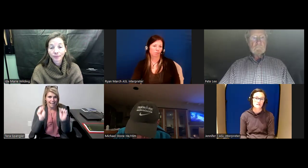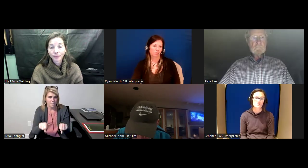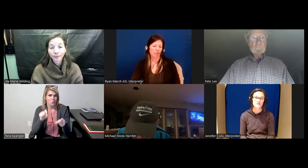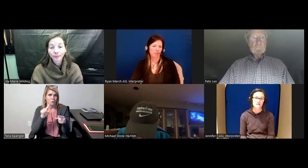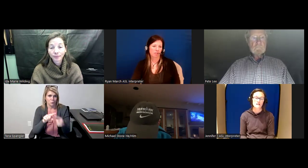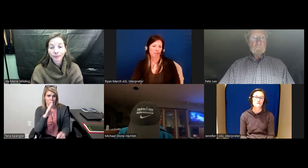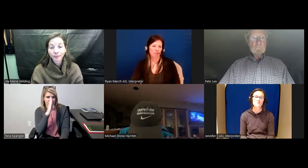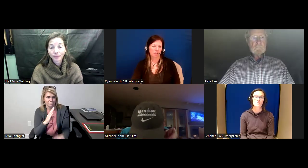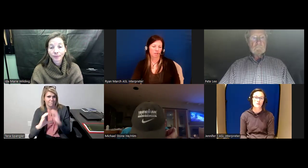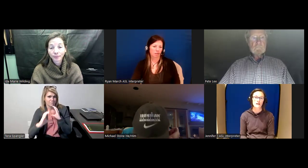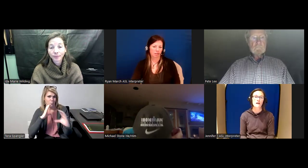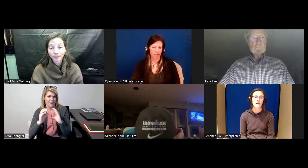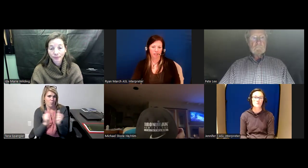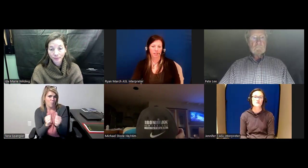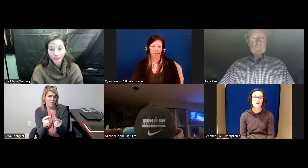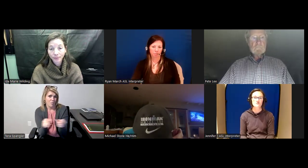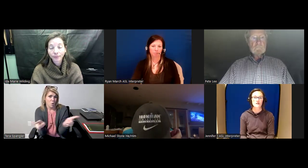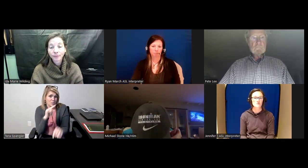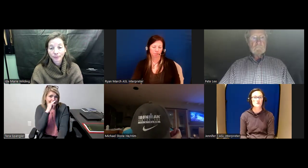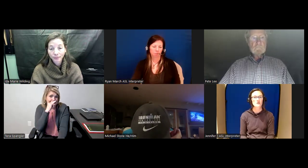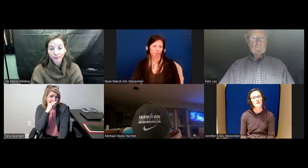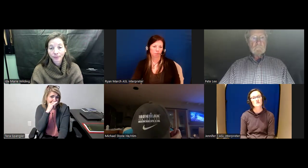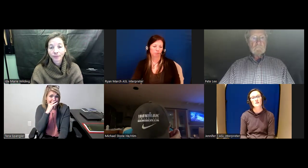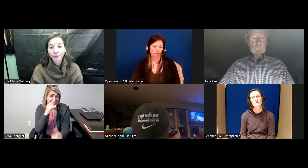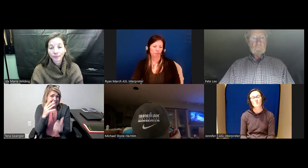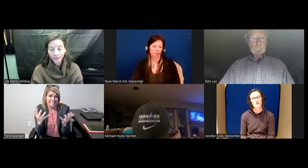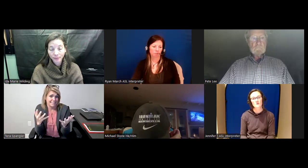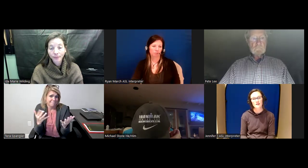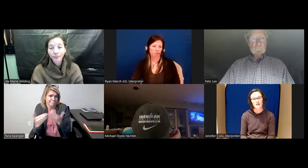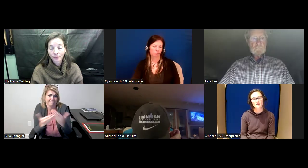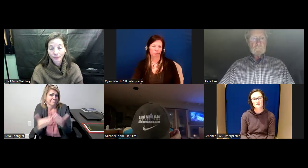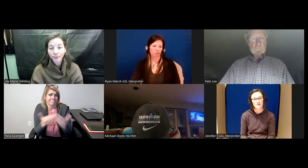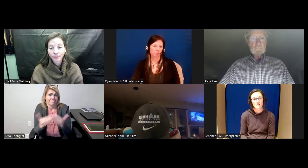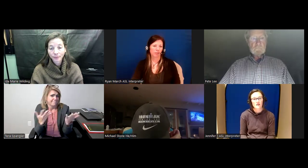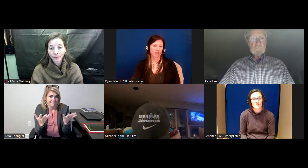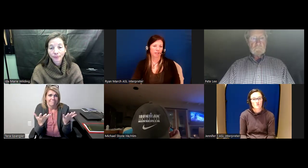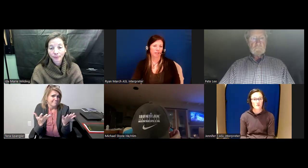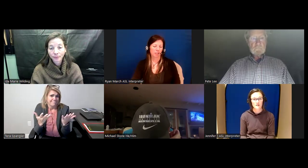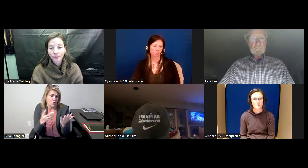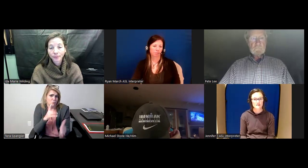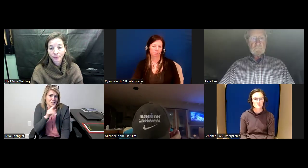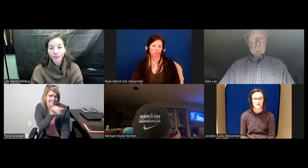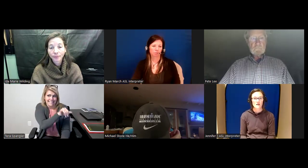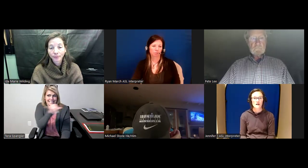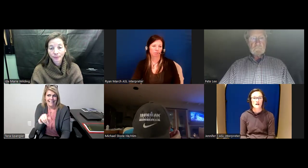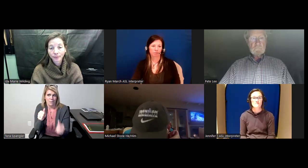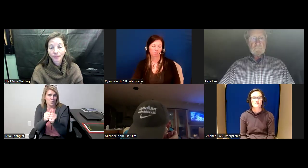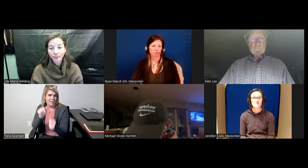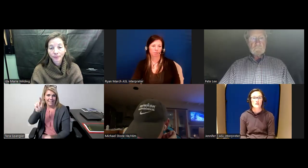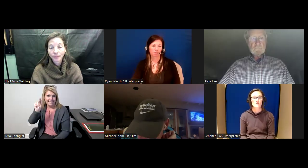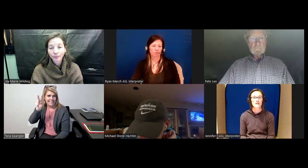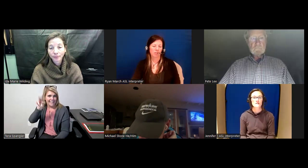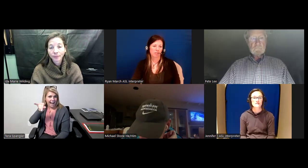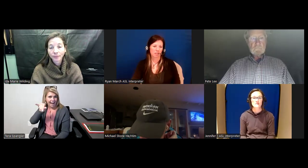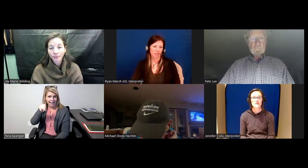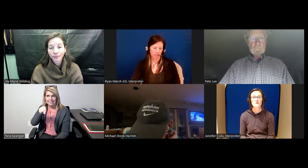those teachers need to be ready and able to have direct communication with those kids, regardless.